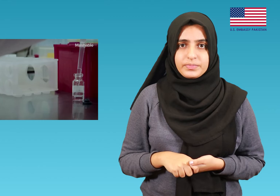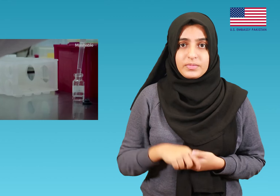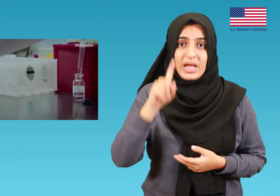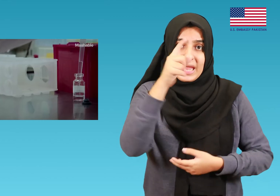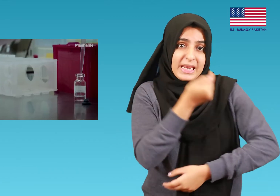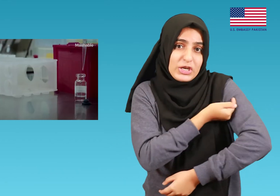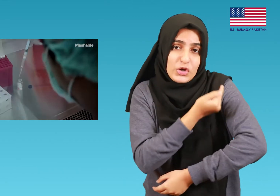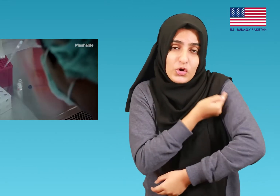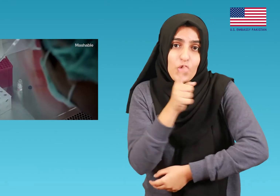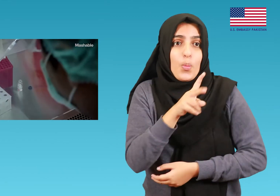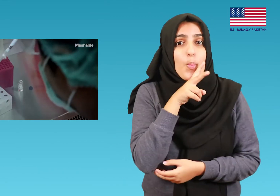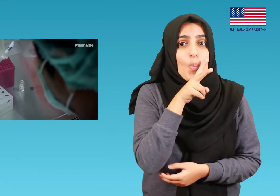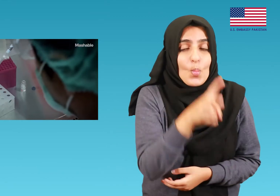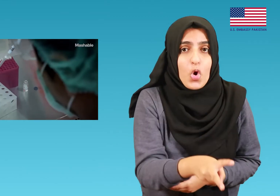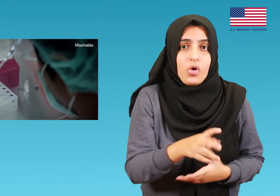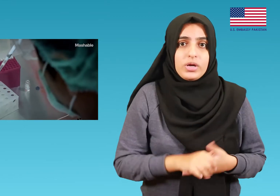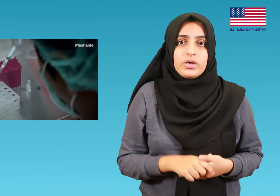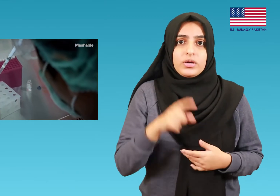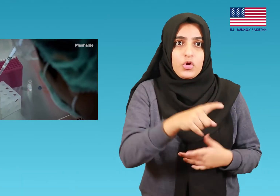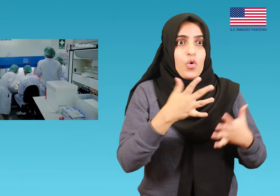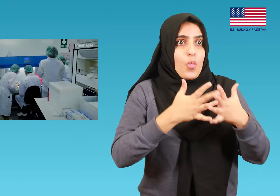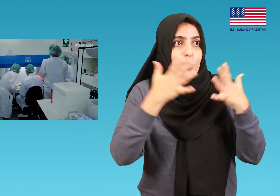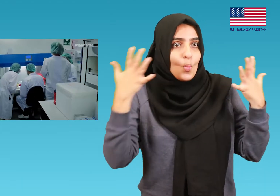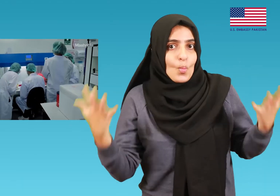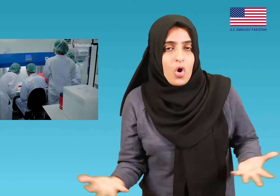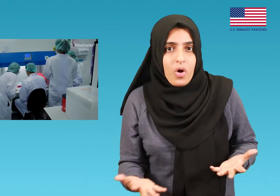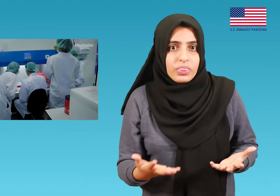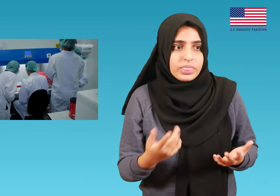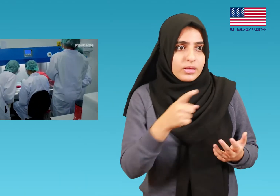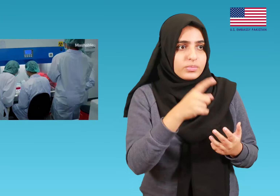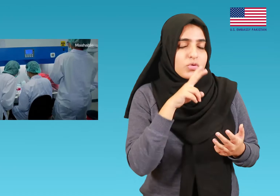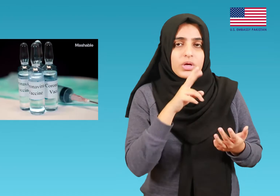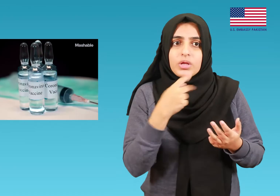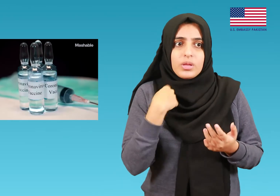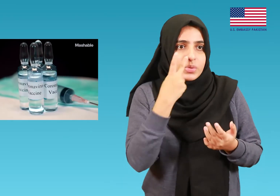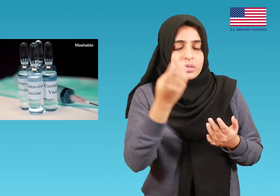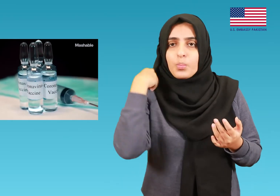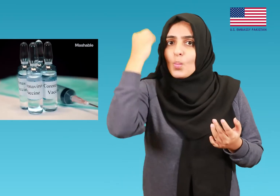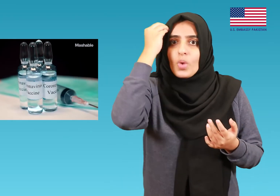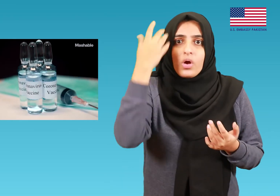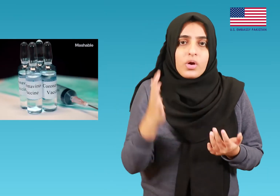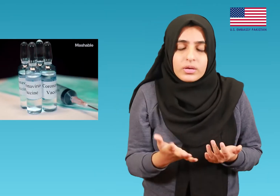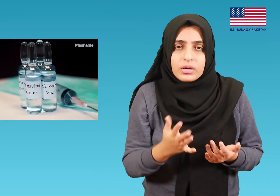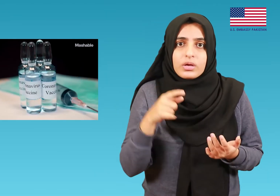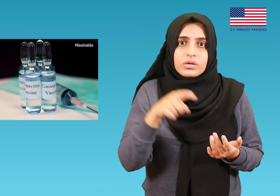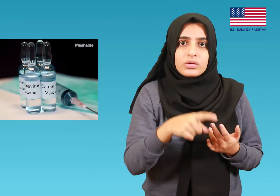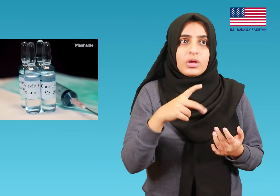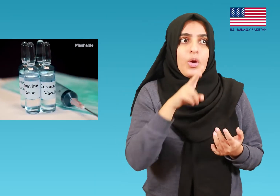A doctor said that this was a mind-blowingly unprecedented, and in this case, unprecedented in a good